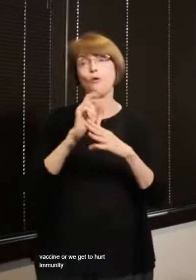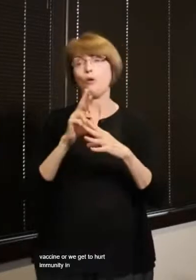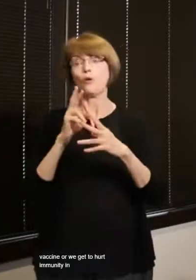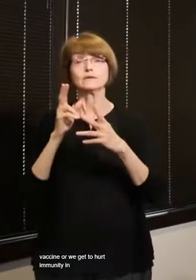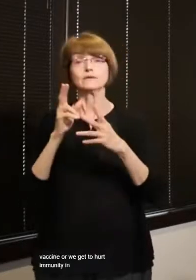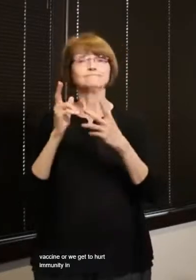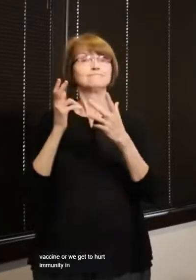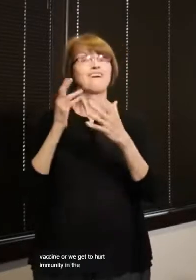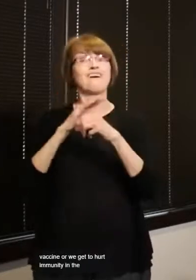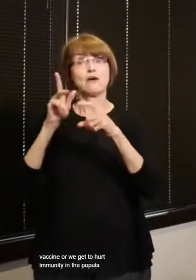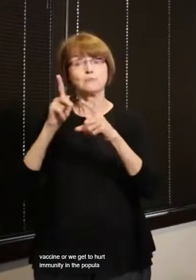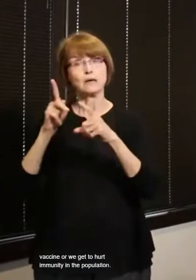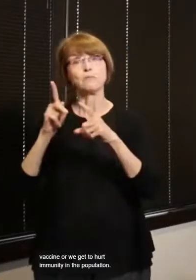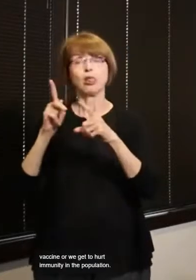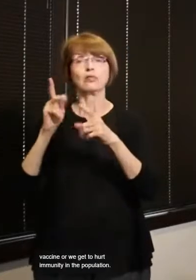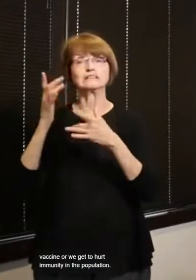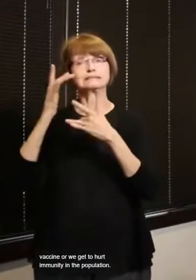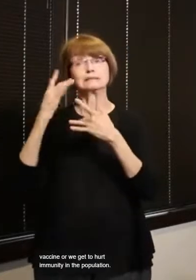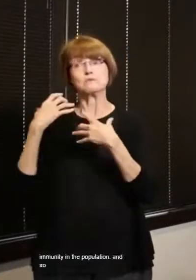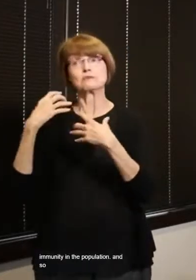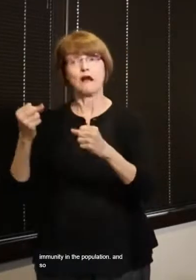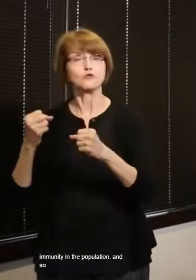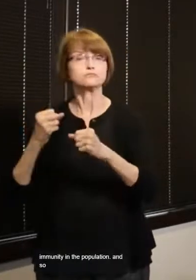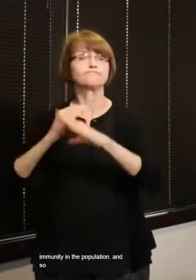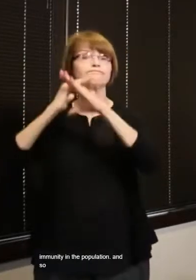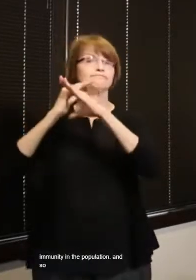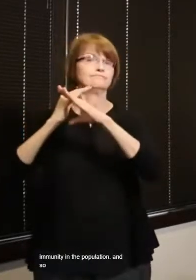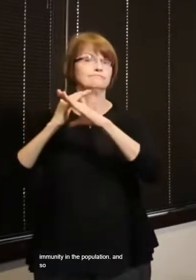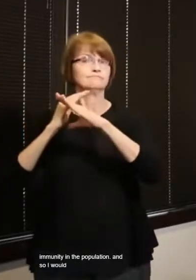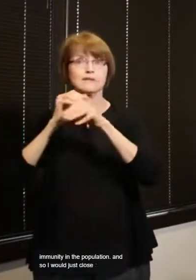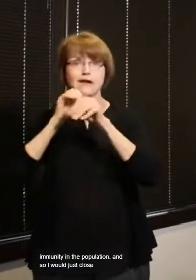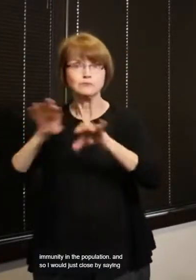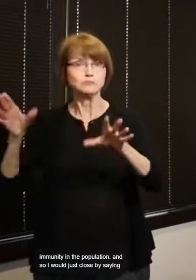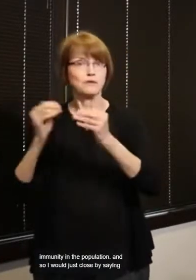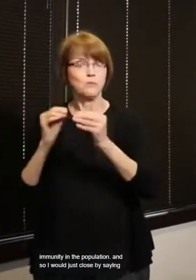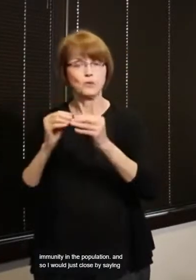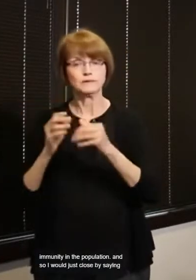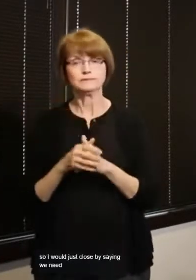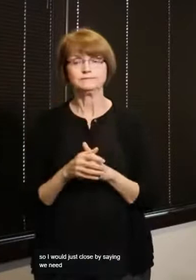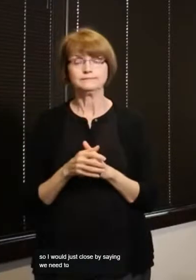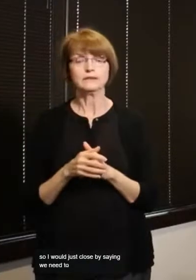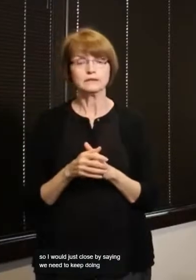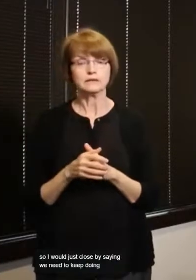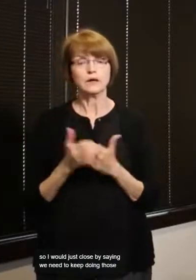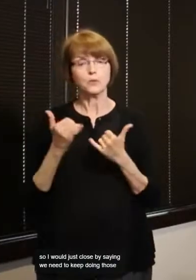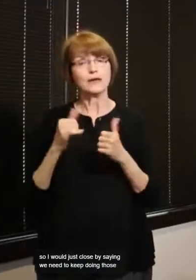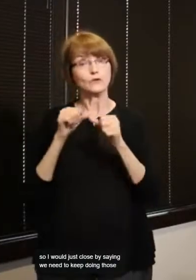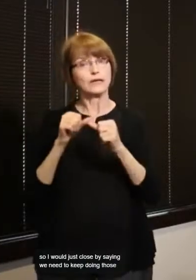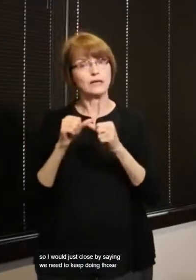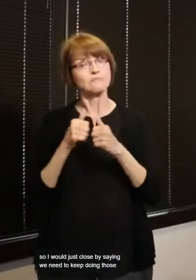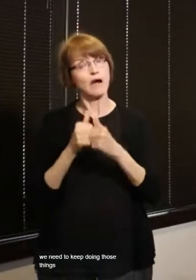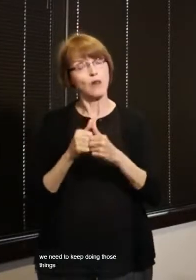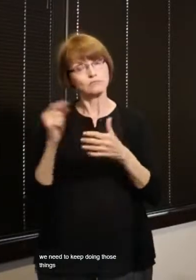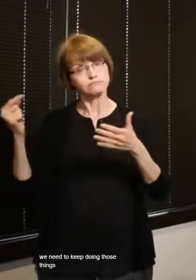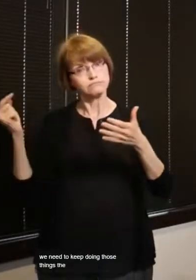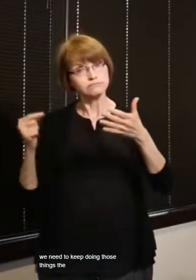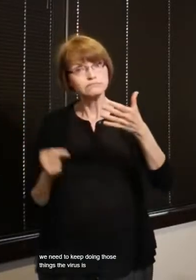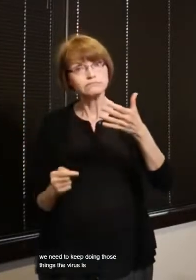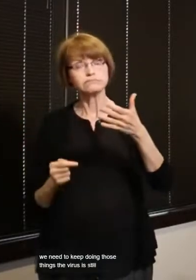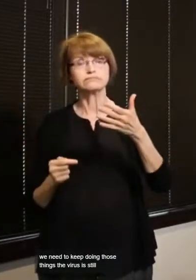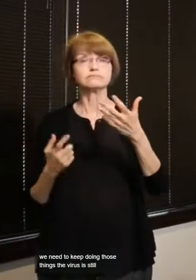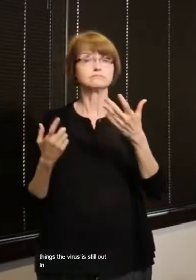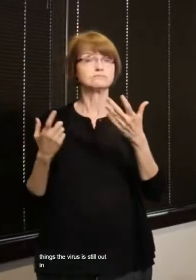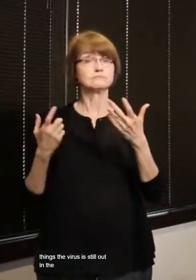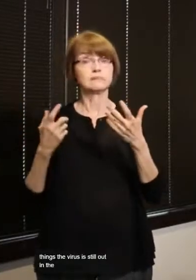immunity in the population. And so I would just close by saying we need to keep doing those things. The virus is